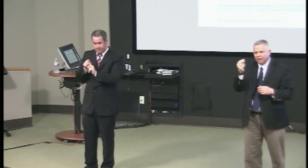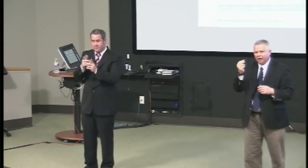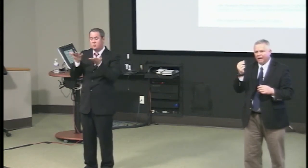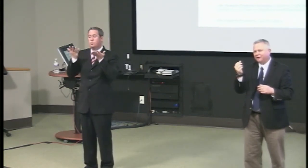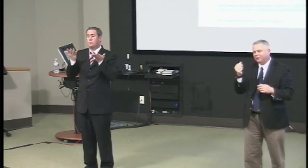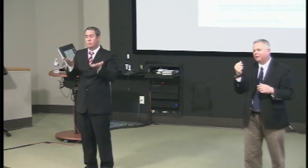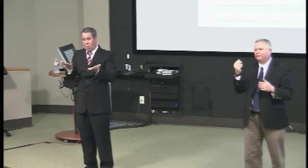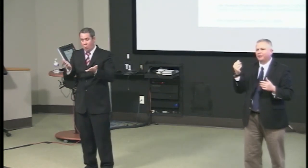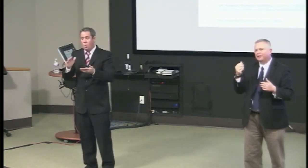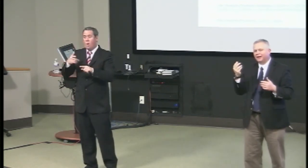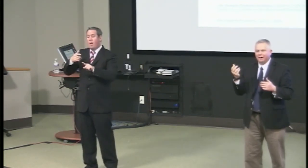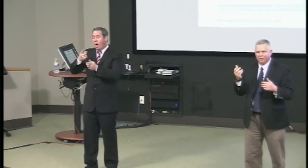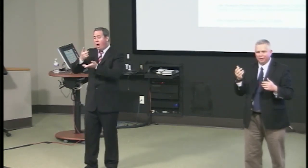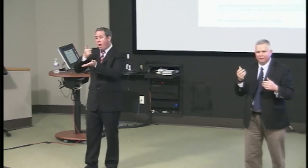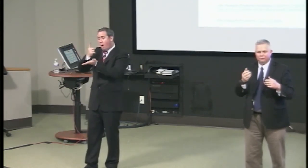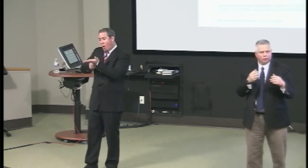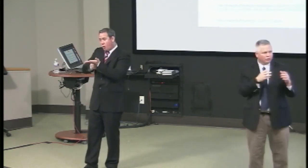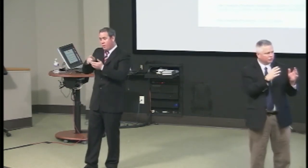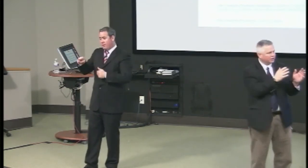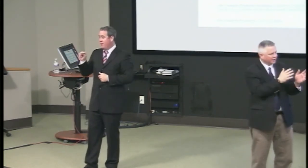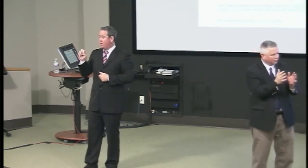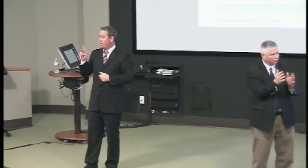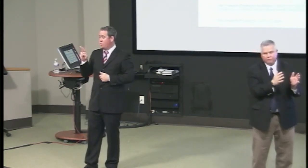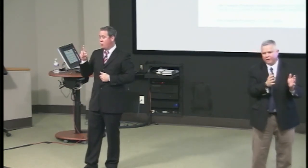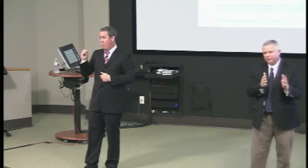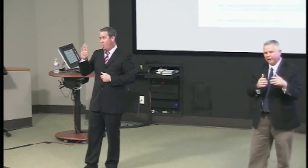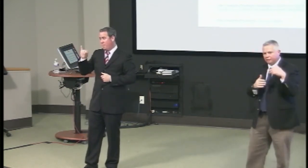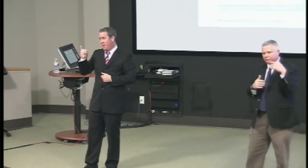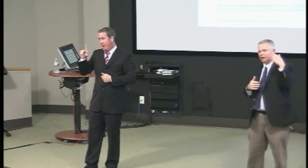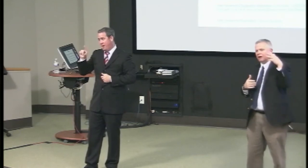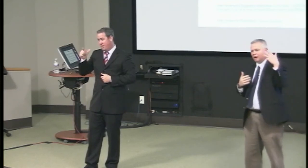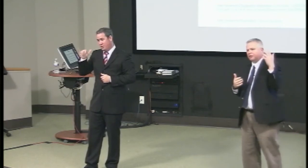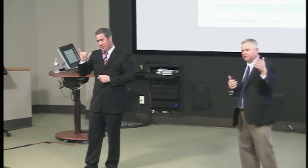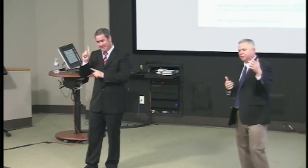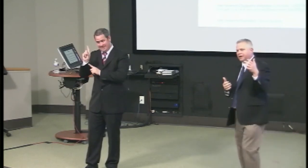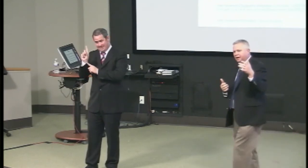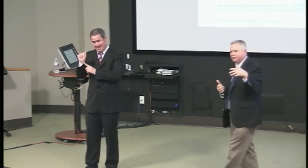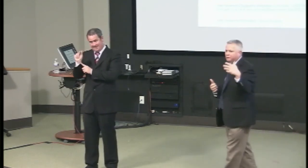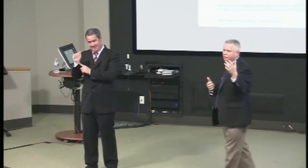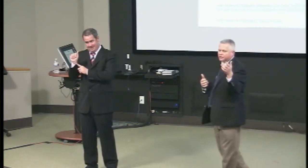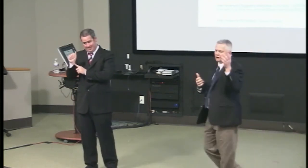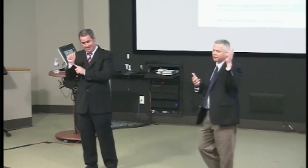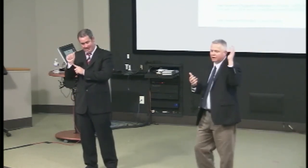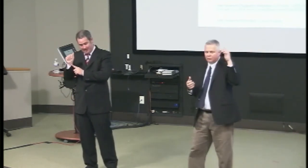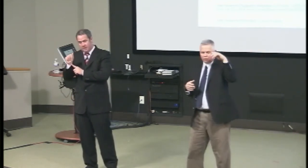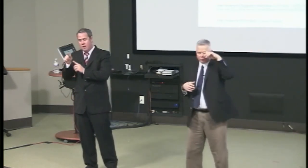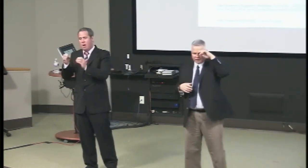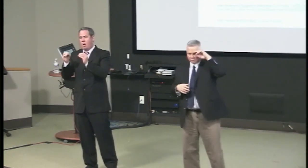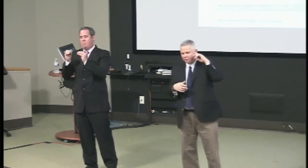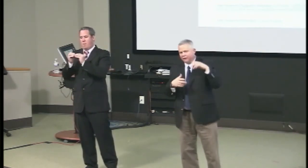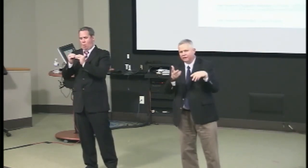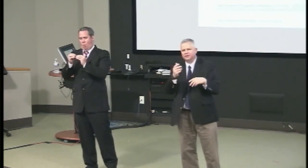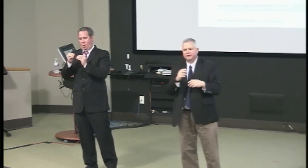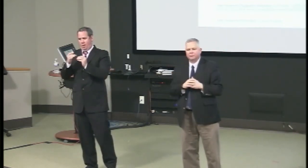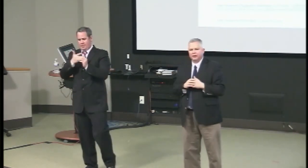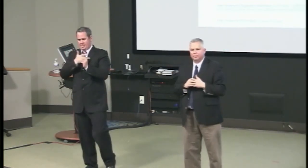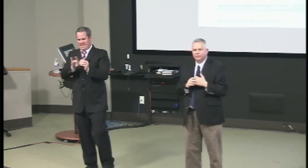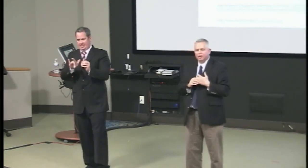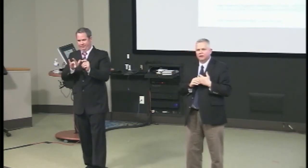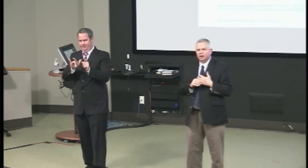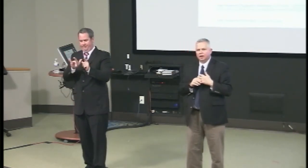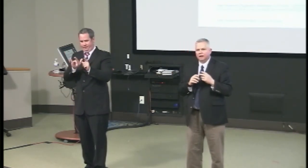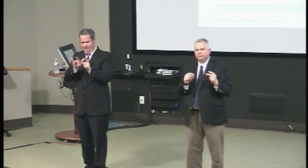sensitive endophenotype for genetic grouping than complex behavior. And of course, the gorgeous work by what's